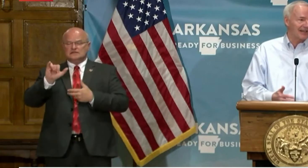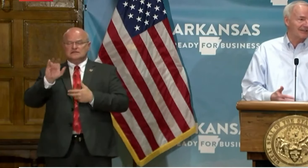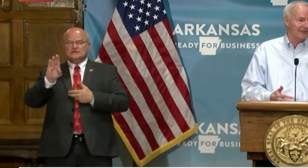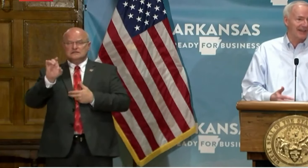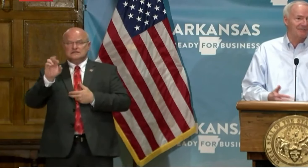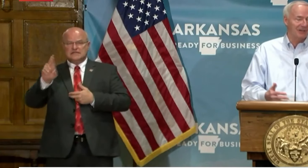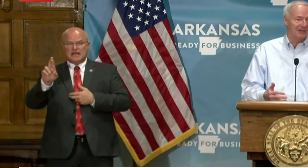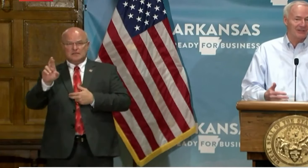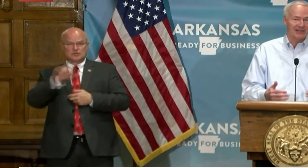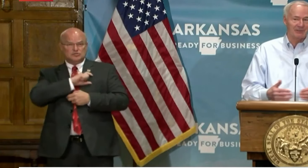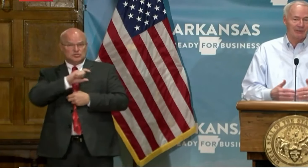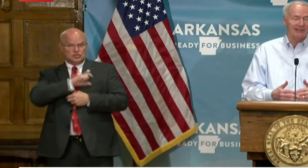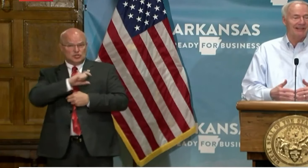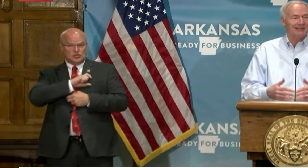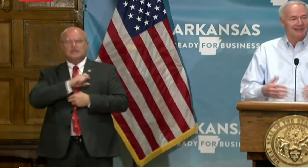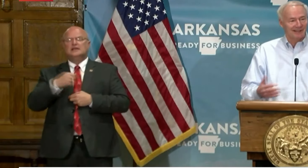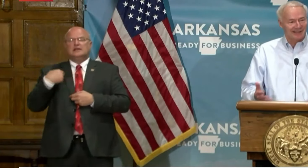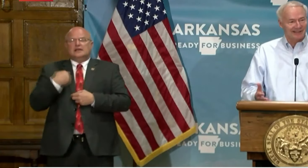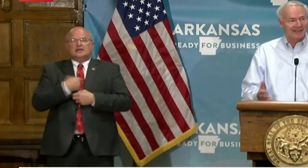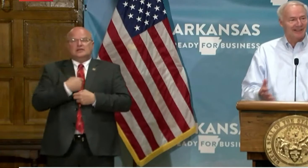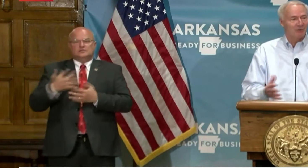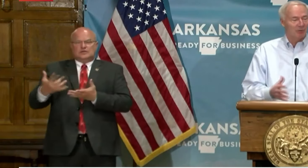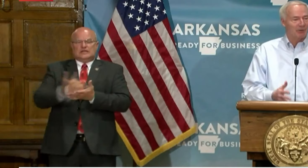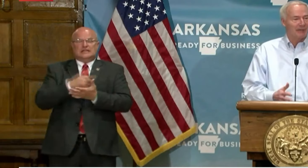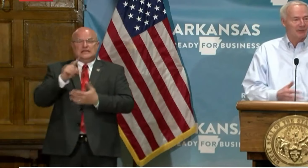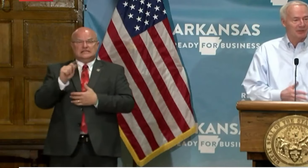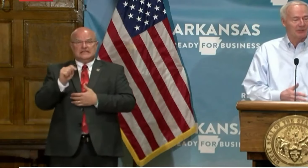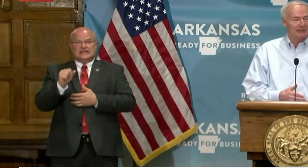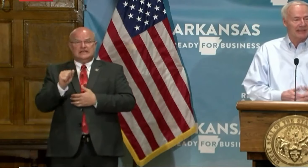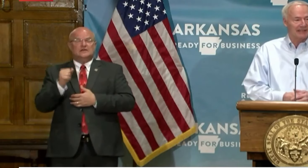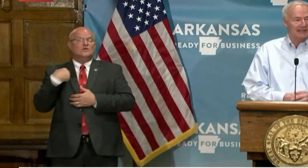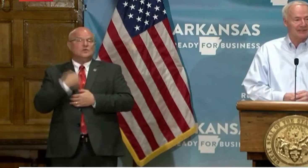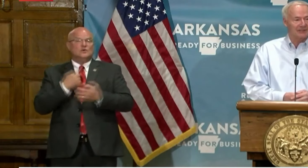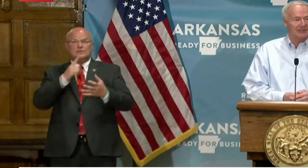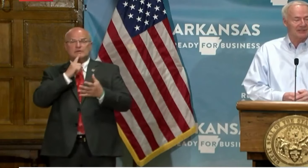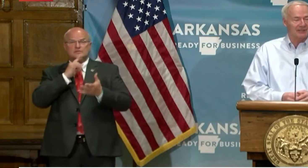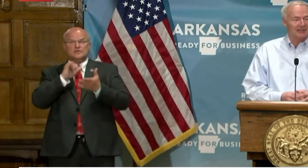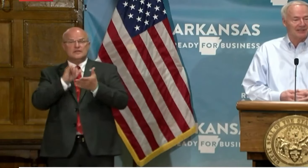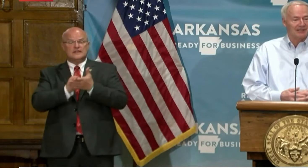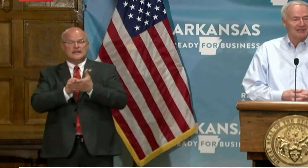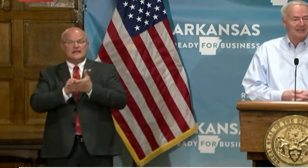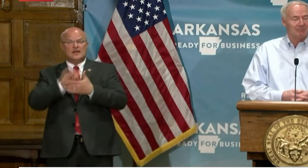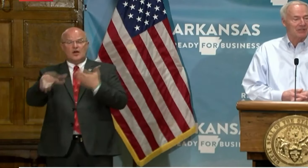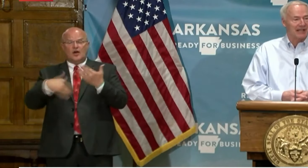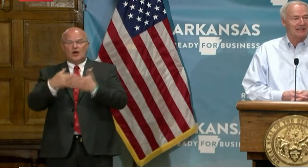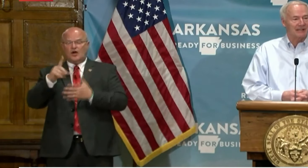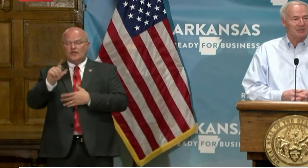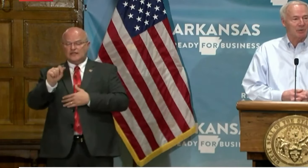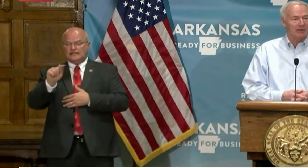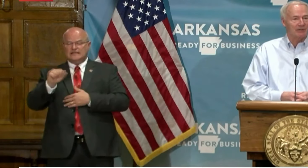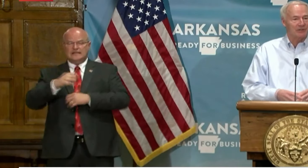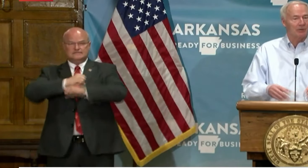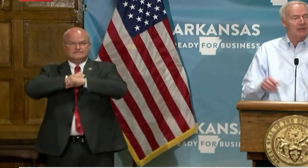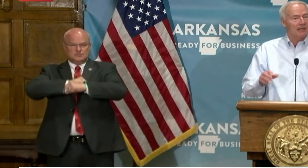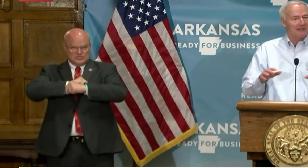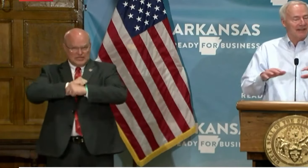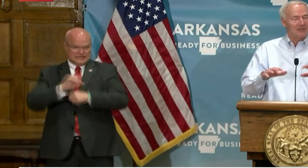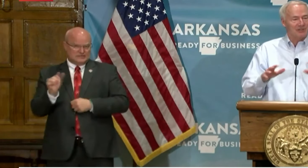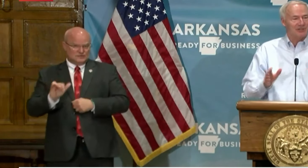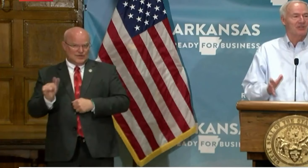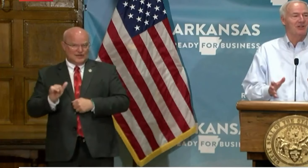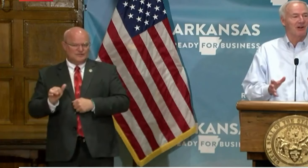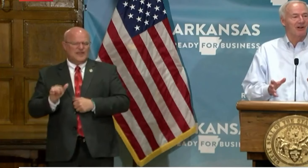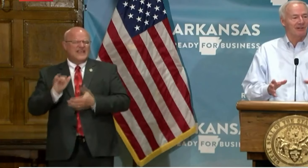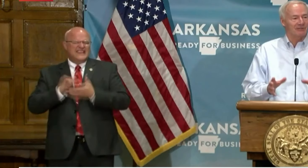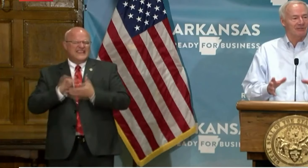cybersecurity side of that, because as we collect data, we want to make sure that that is protected as well. So